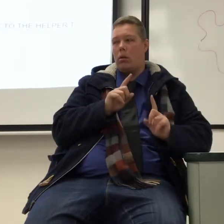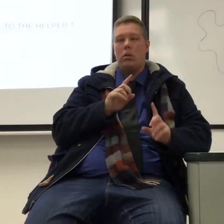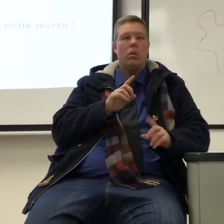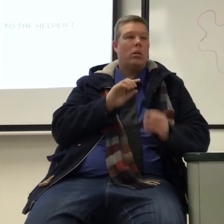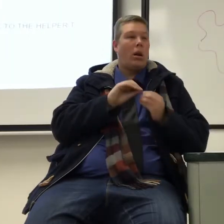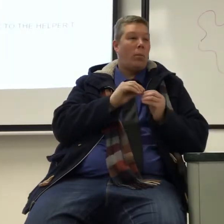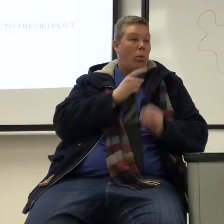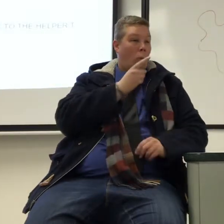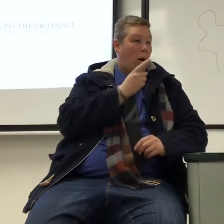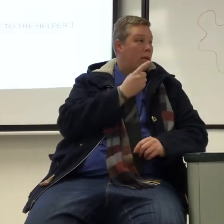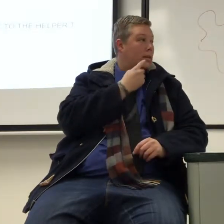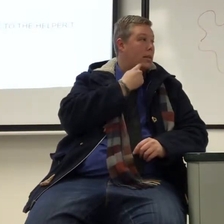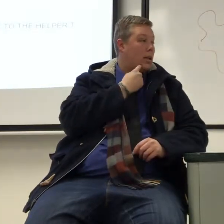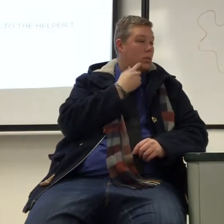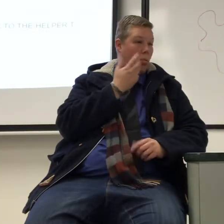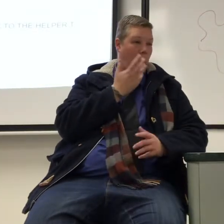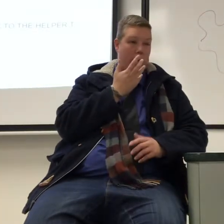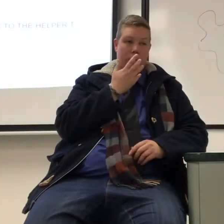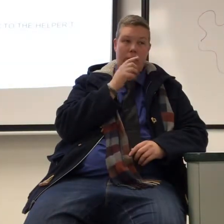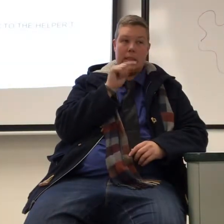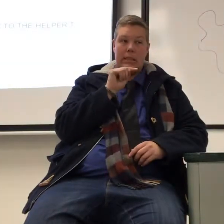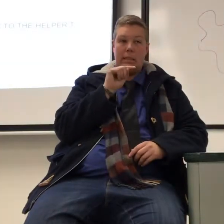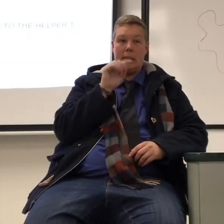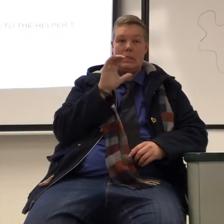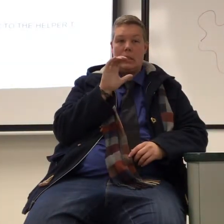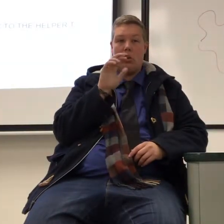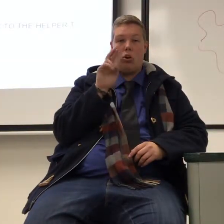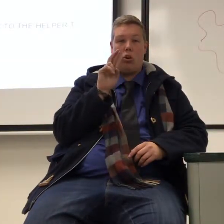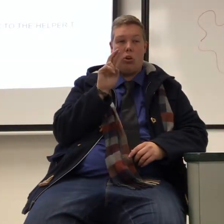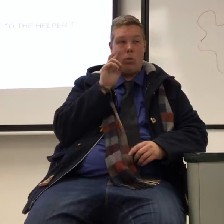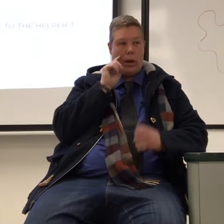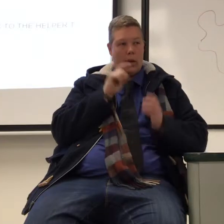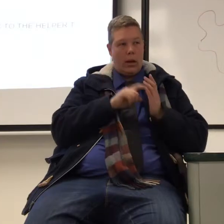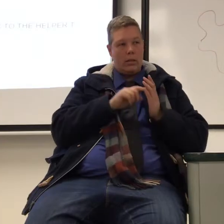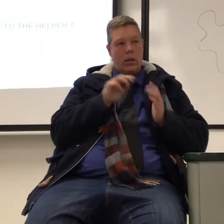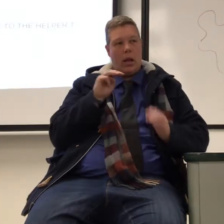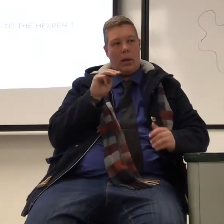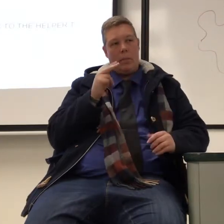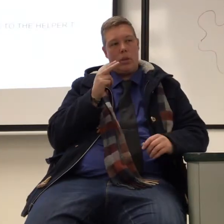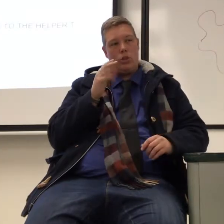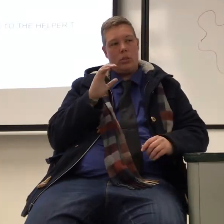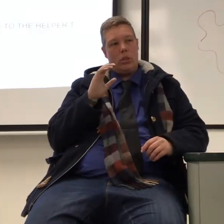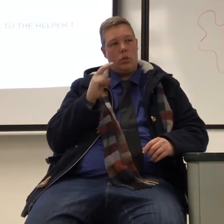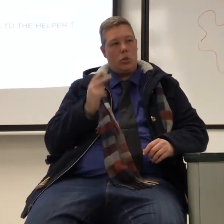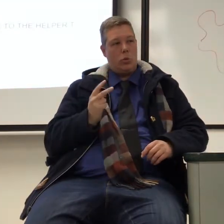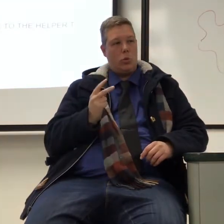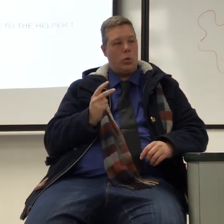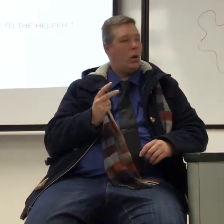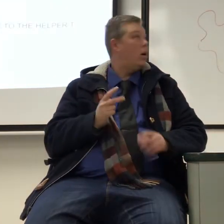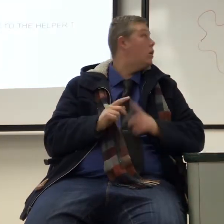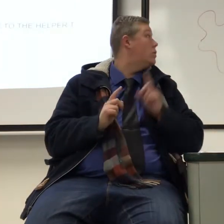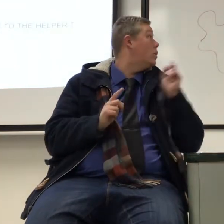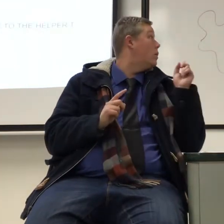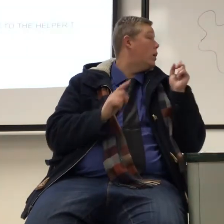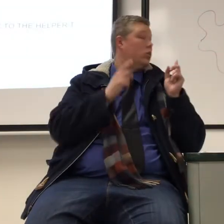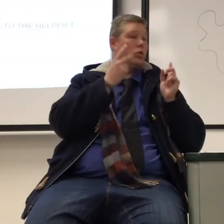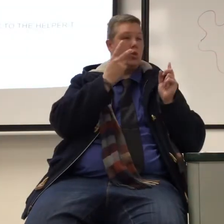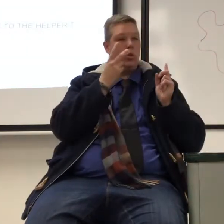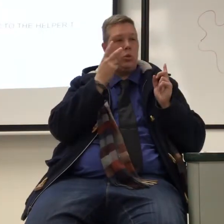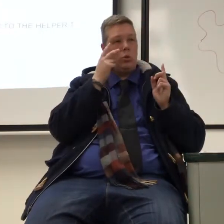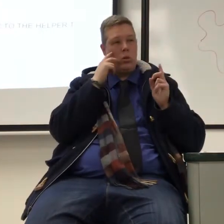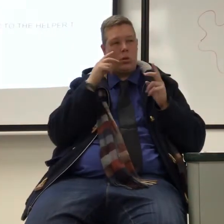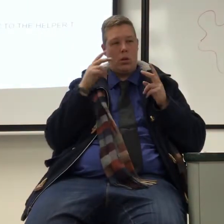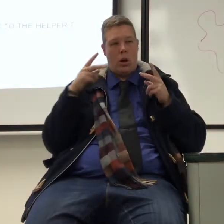Number 1 says TCR recognizes MHC2, so these two receptors there. Number